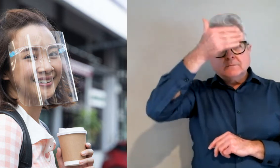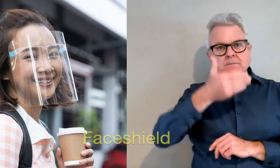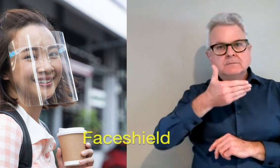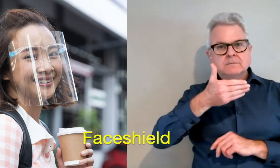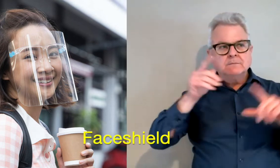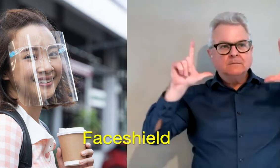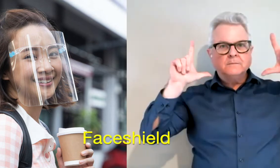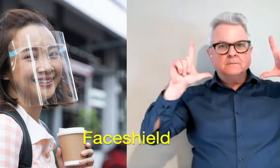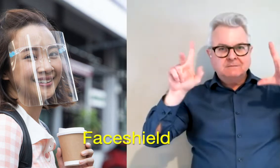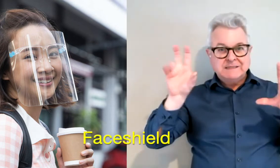shields,